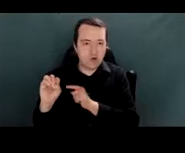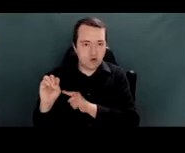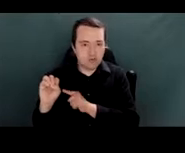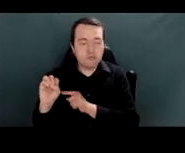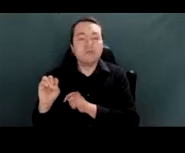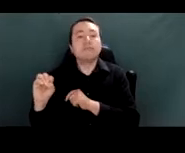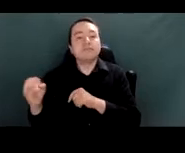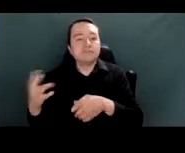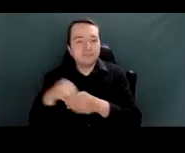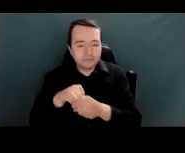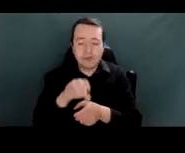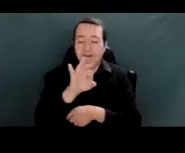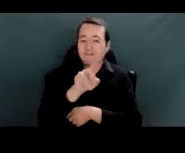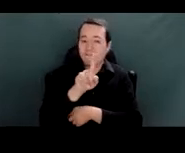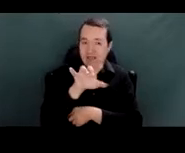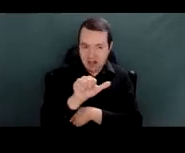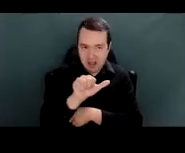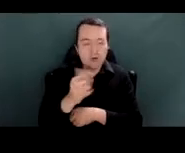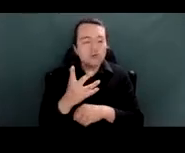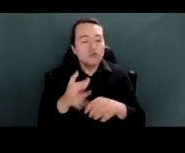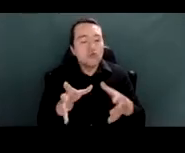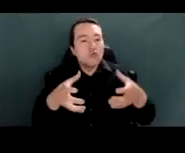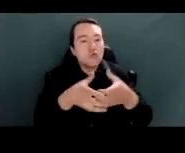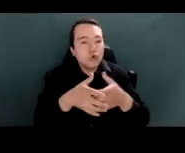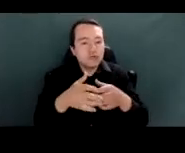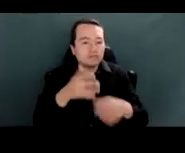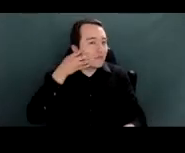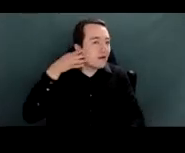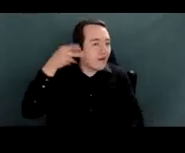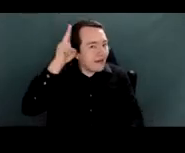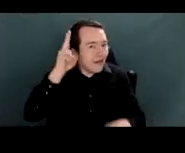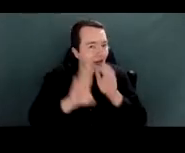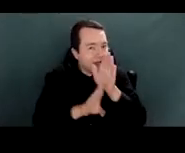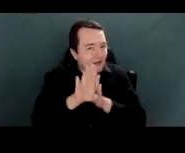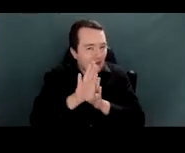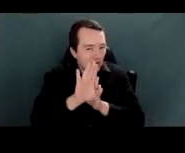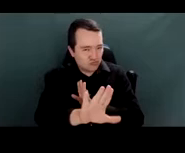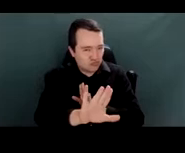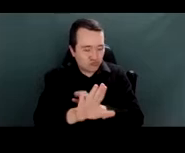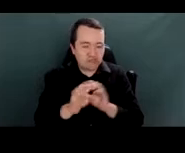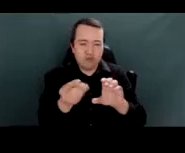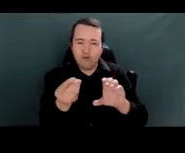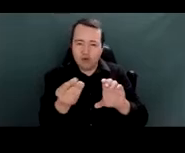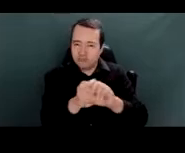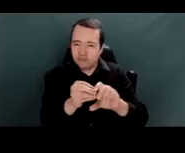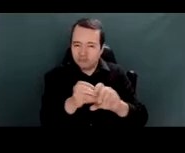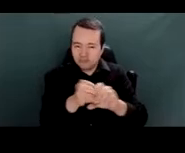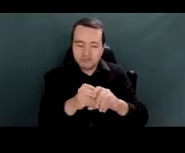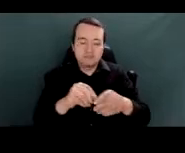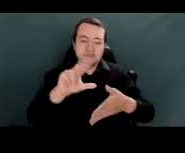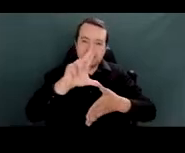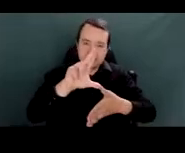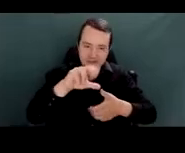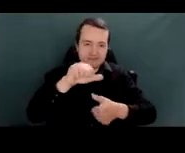Organization for Food and Agriculture, FAO, and the Indigenous Fund for the Development of Indigenous Peoples in Latin America